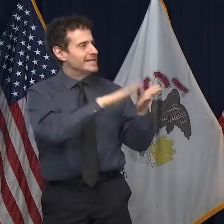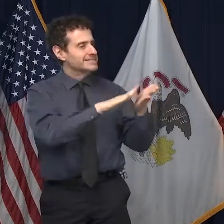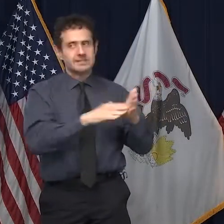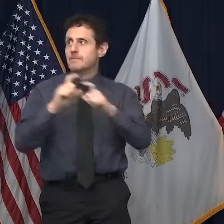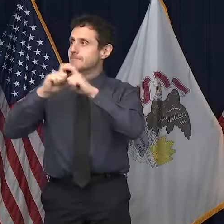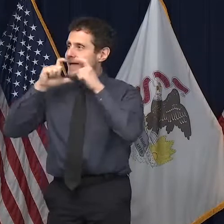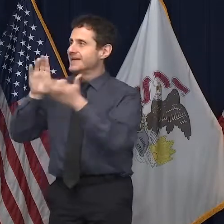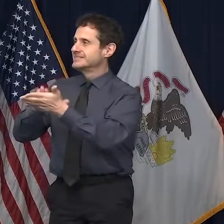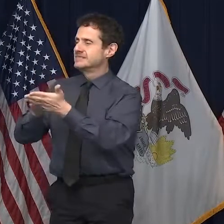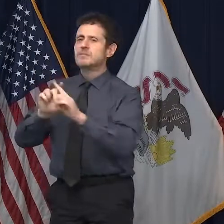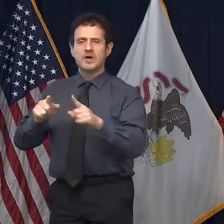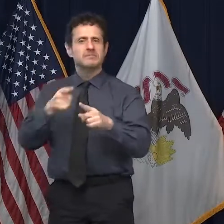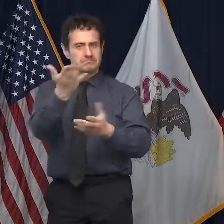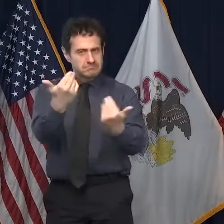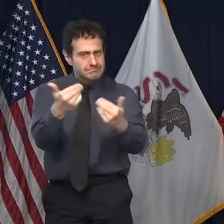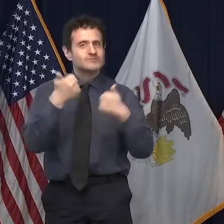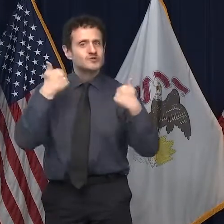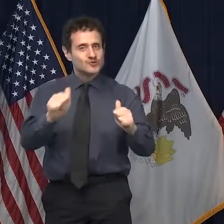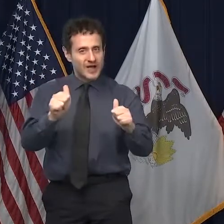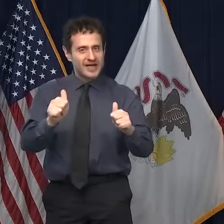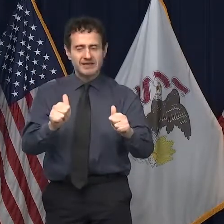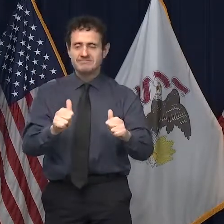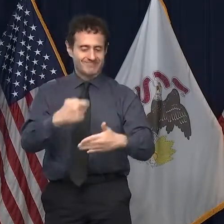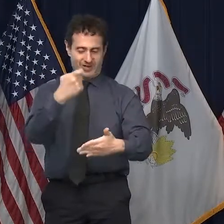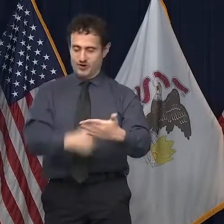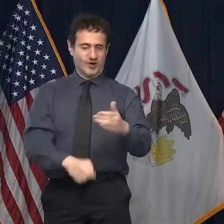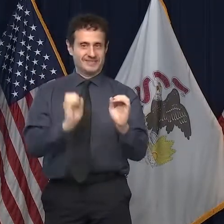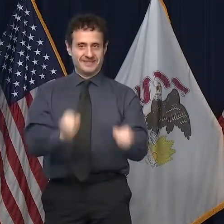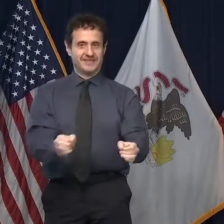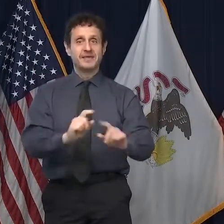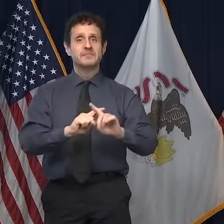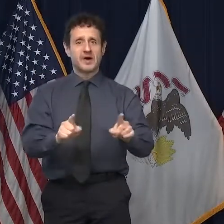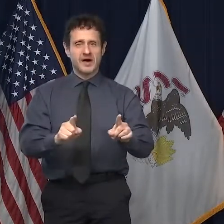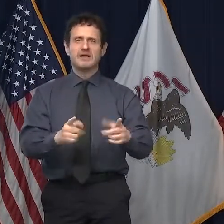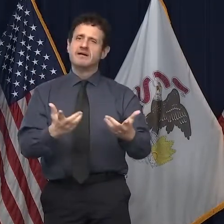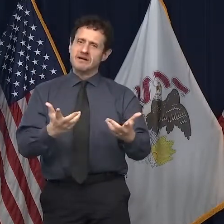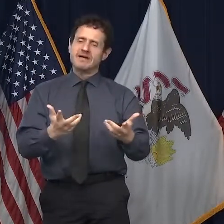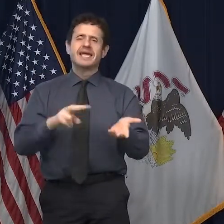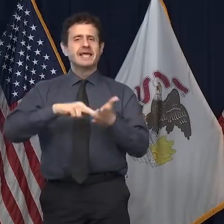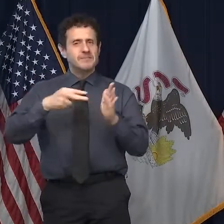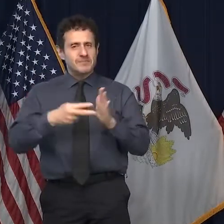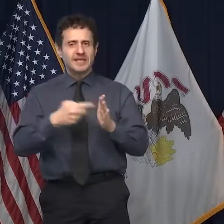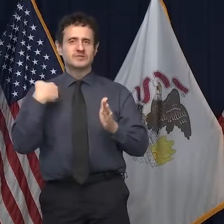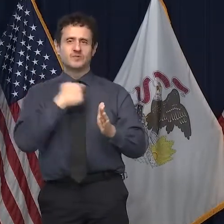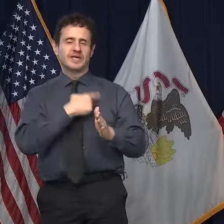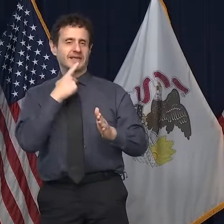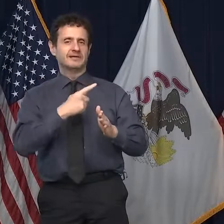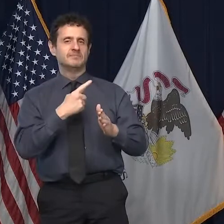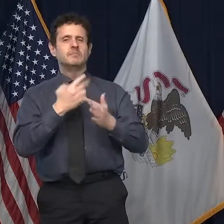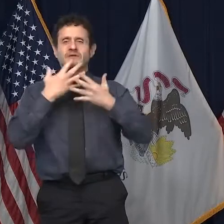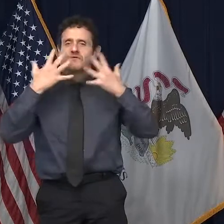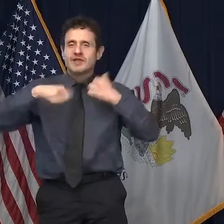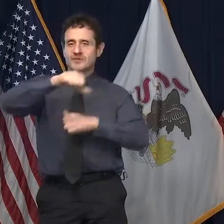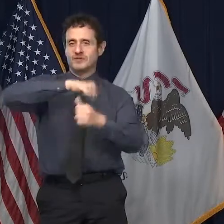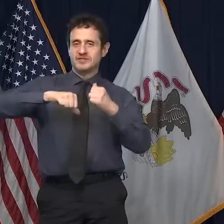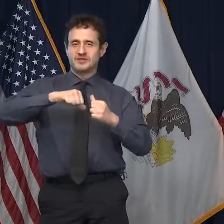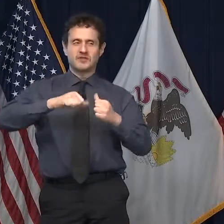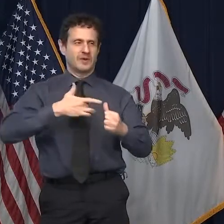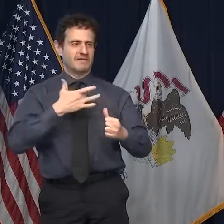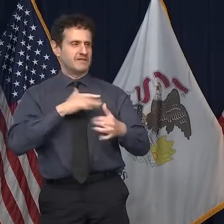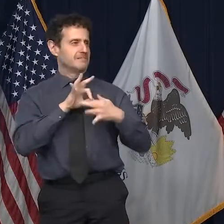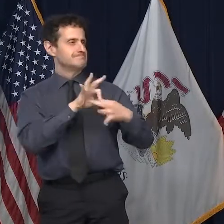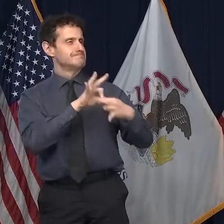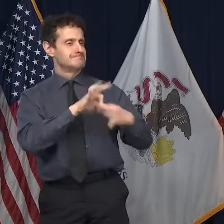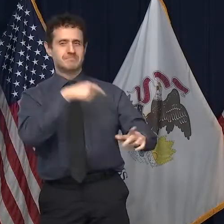with me. It costs absolutely nothing, but it gives a much needed opportunity to positively connect with